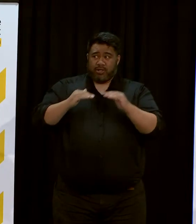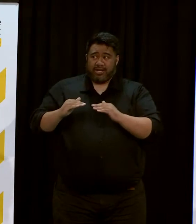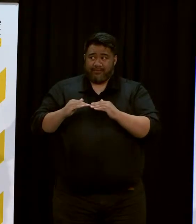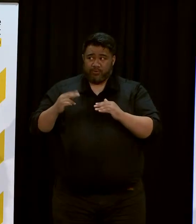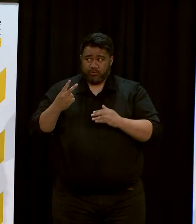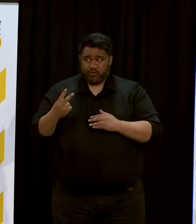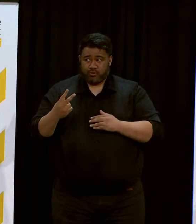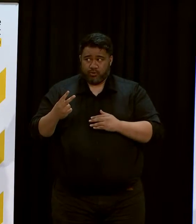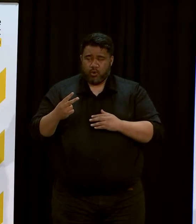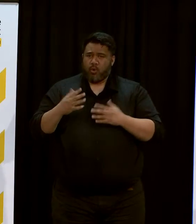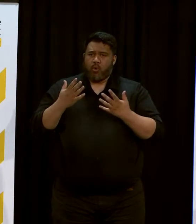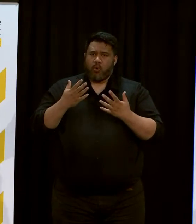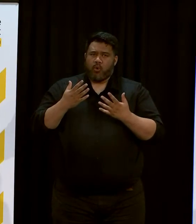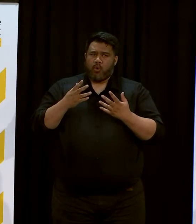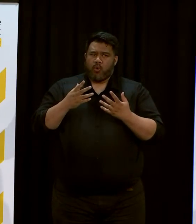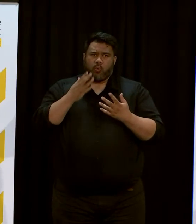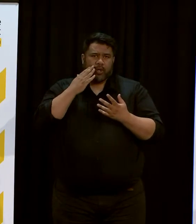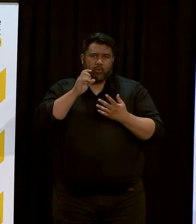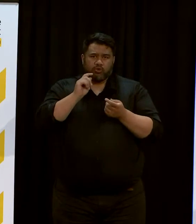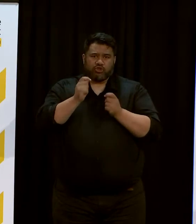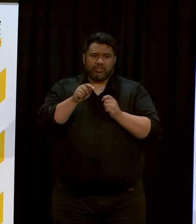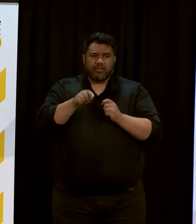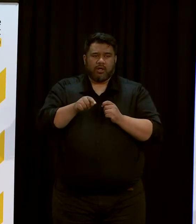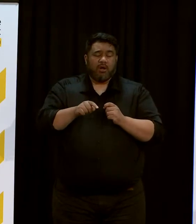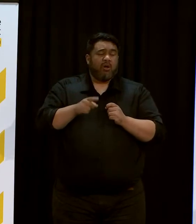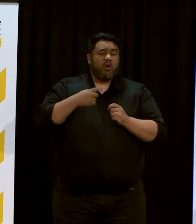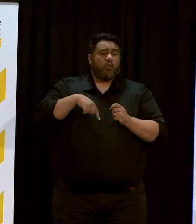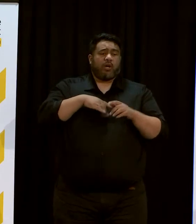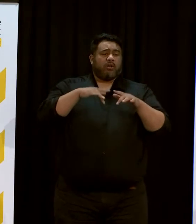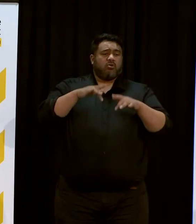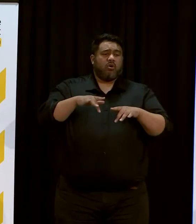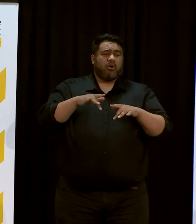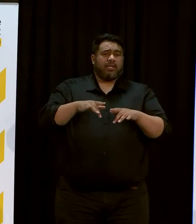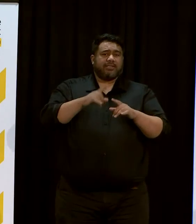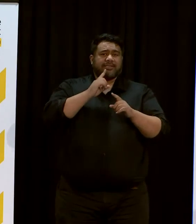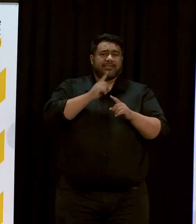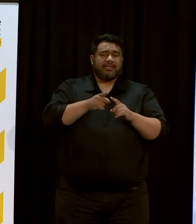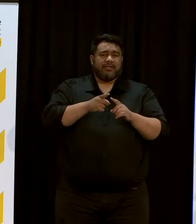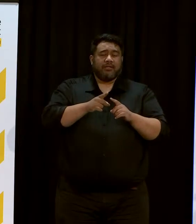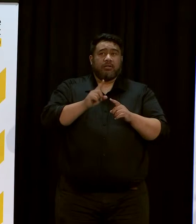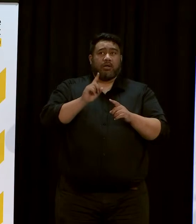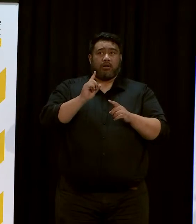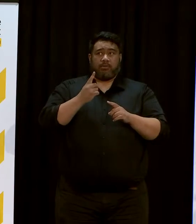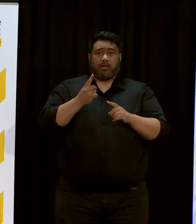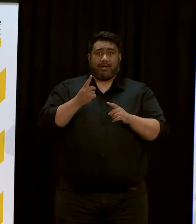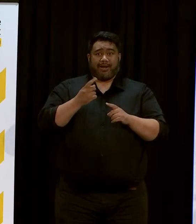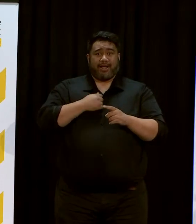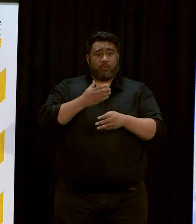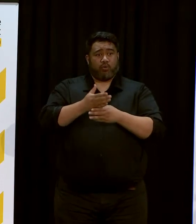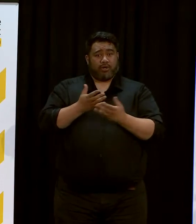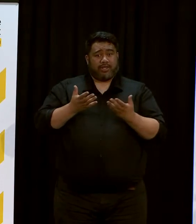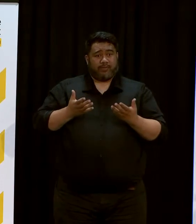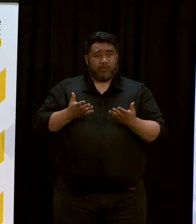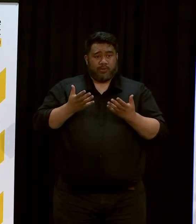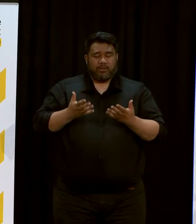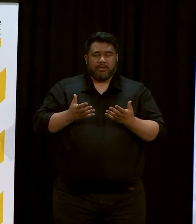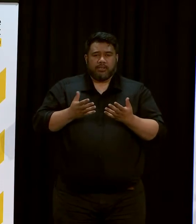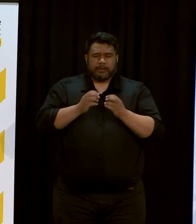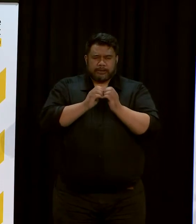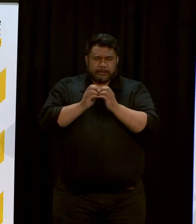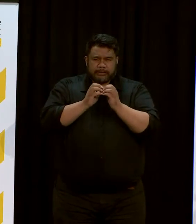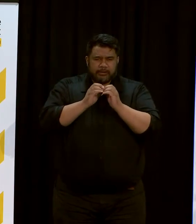until there's a We one haven't been so vaccination? definitive about it as to say it will remain until X point, but what we are doing is work to